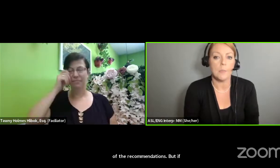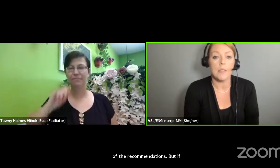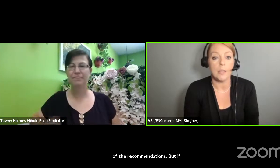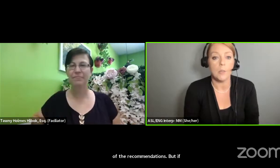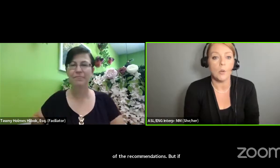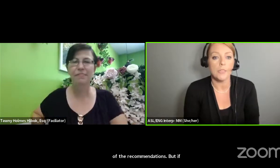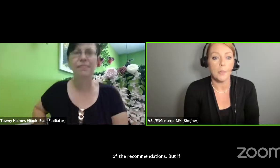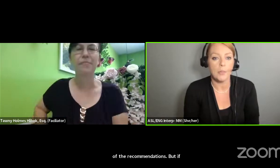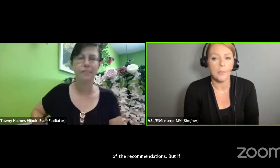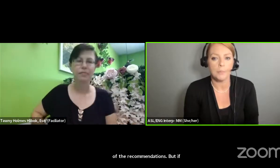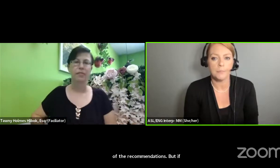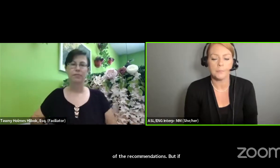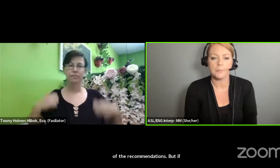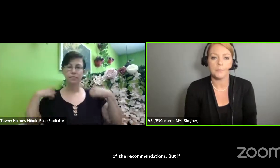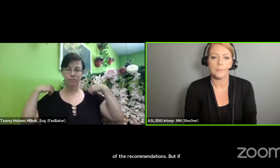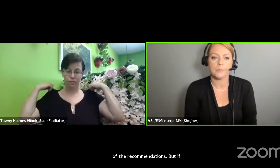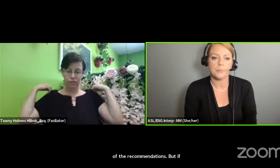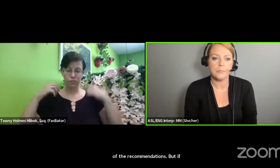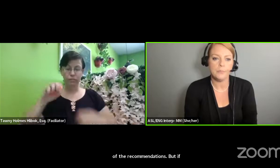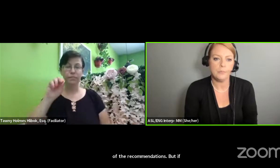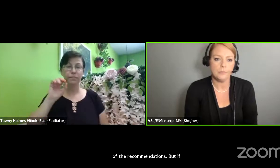discuss something in more depth.